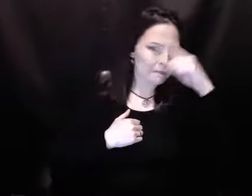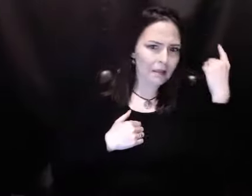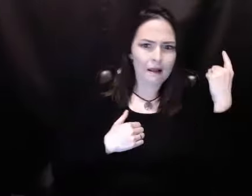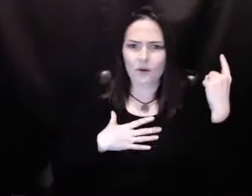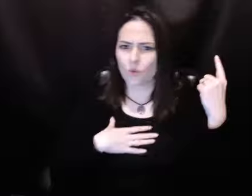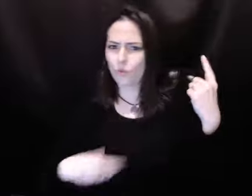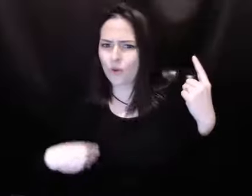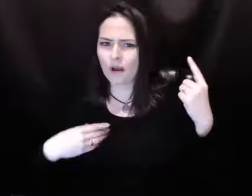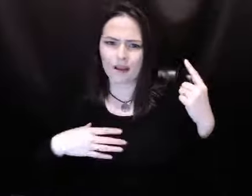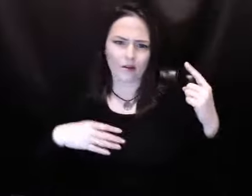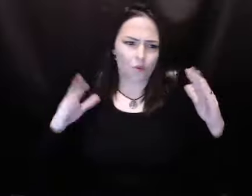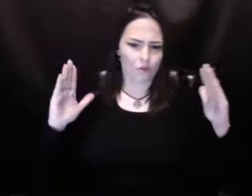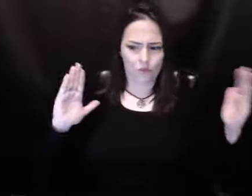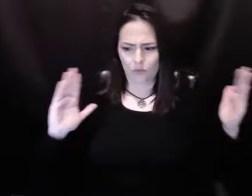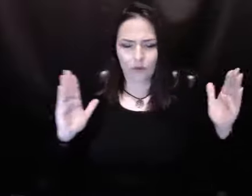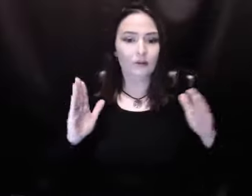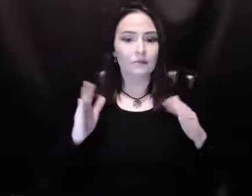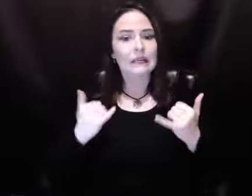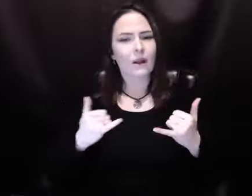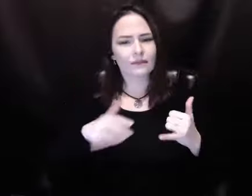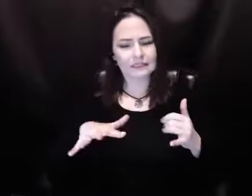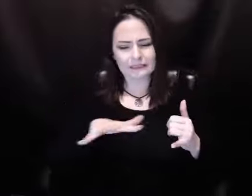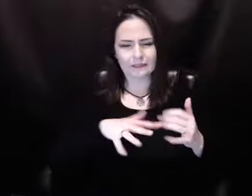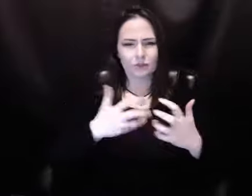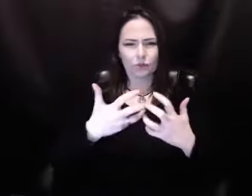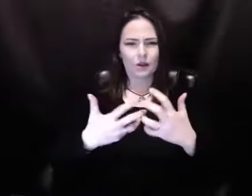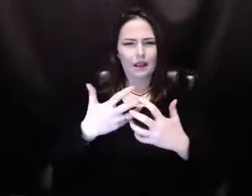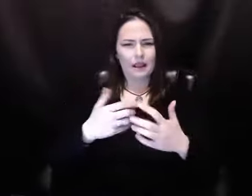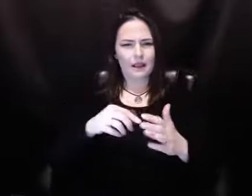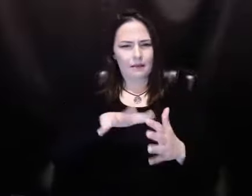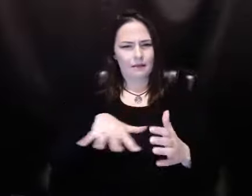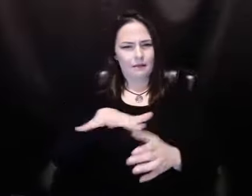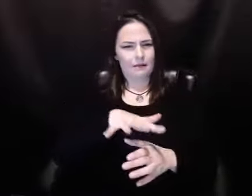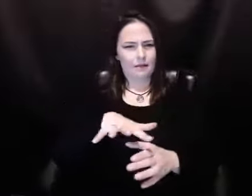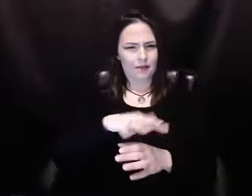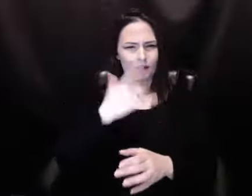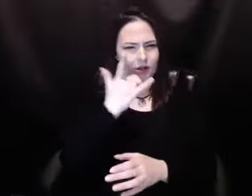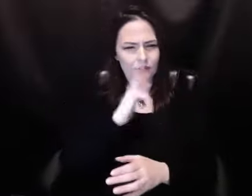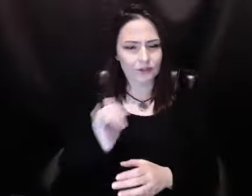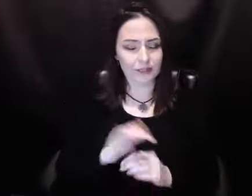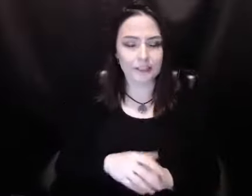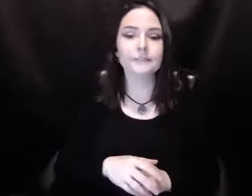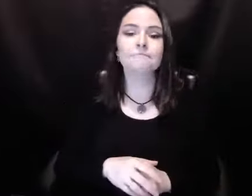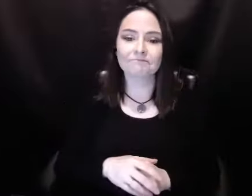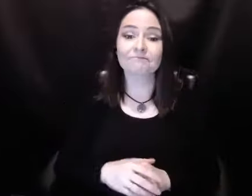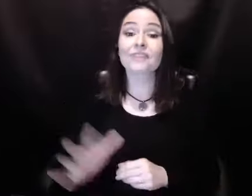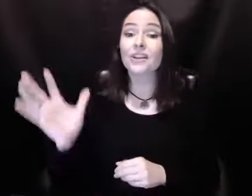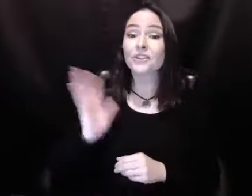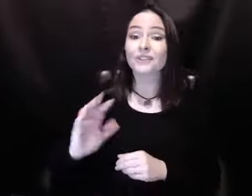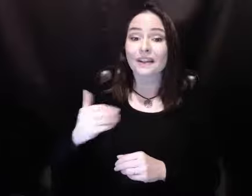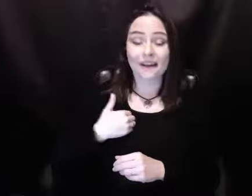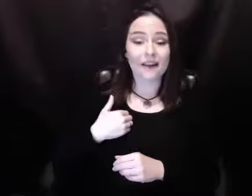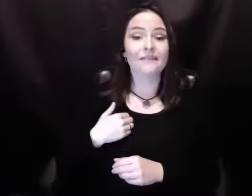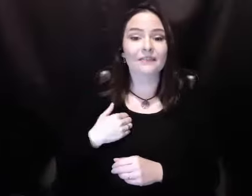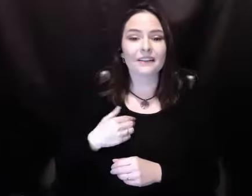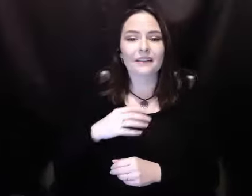Gillian, back to you. Thank you, Charissa. Step 4, thank you for your wonderful share and for the preparation